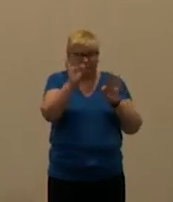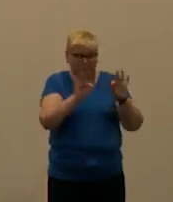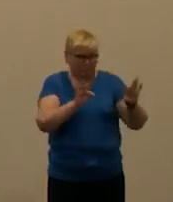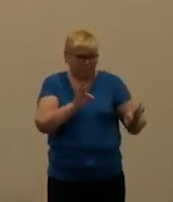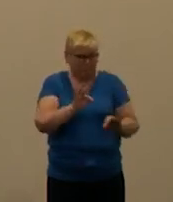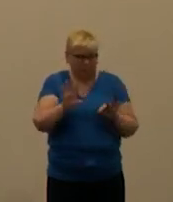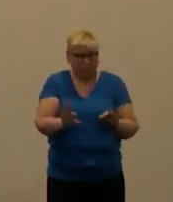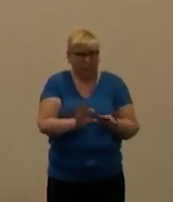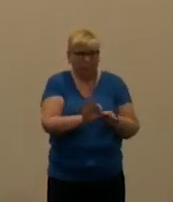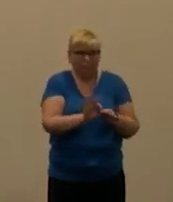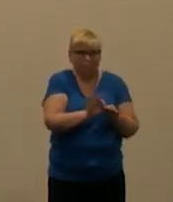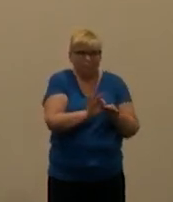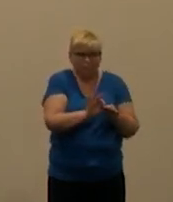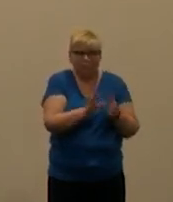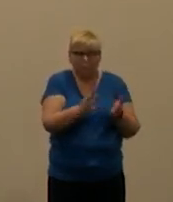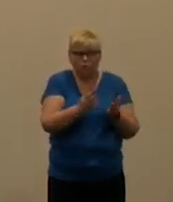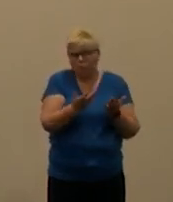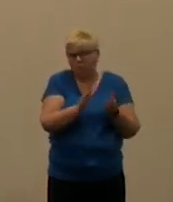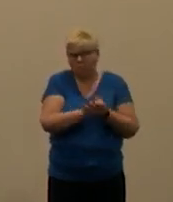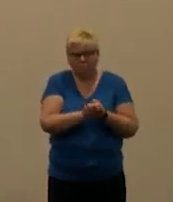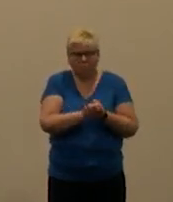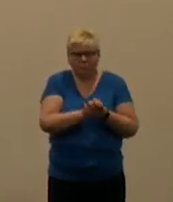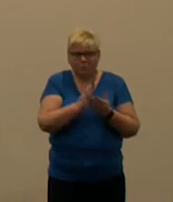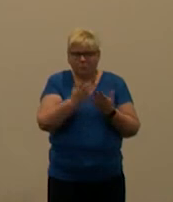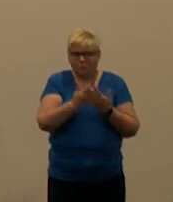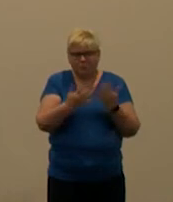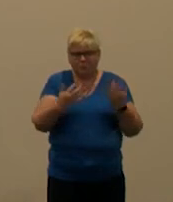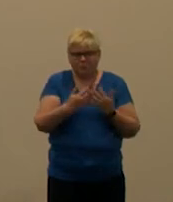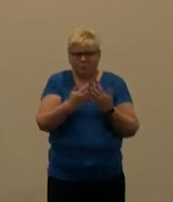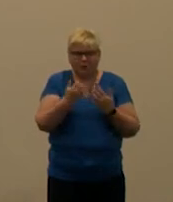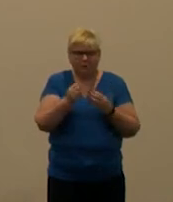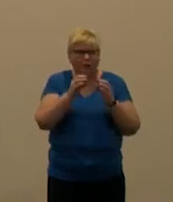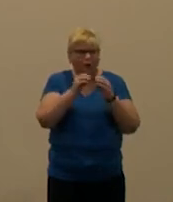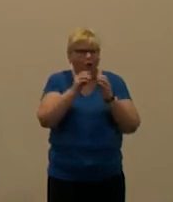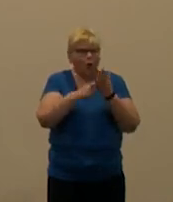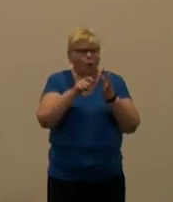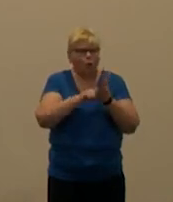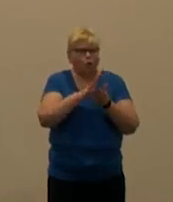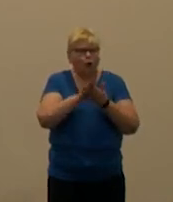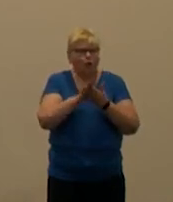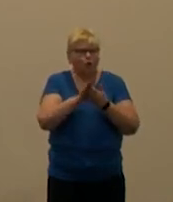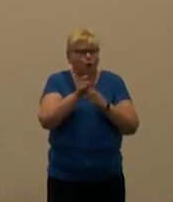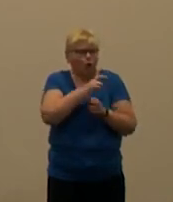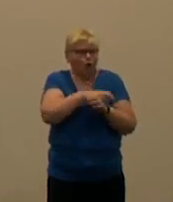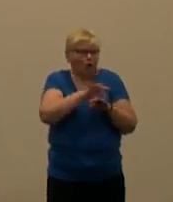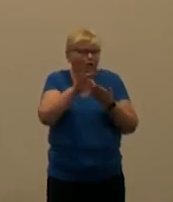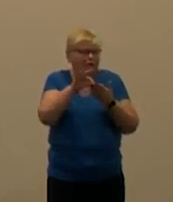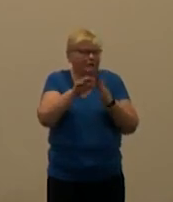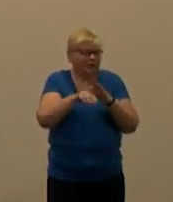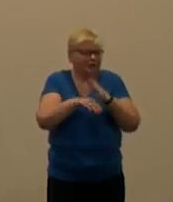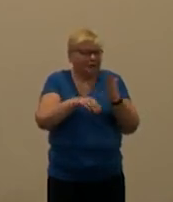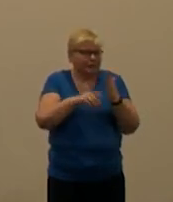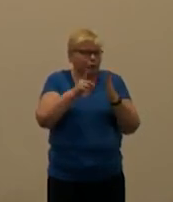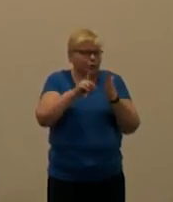connection point to your branch office. For example, when you have a branch office or headquarters in East US, you can also